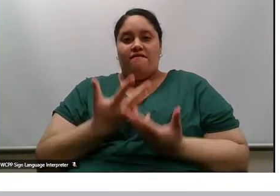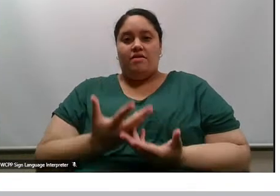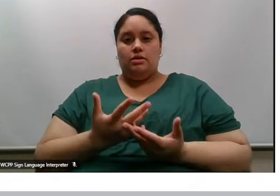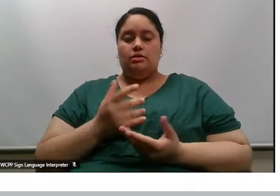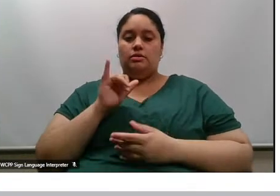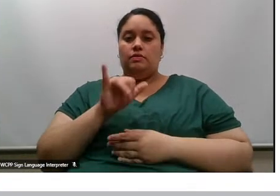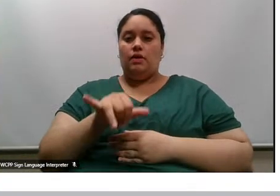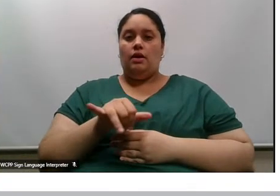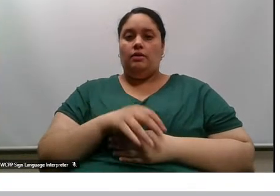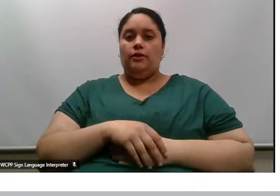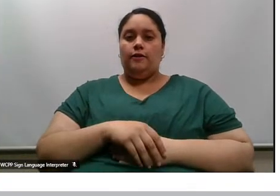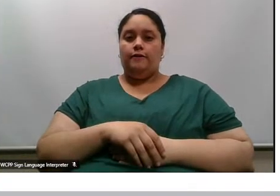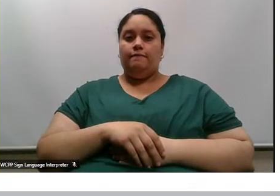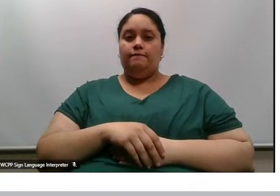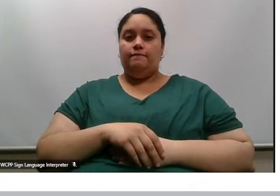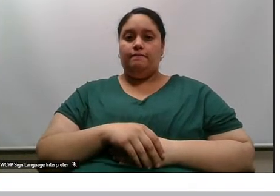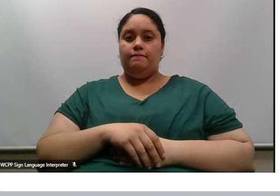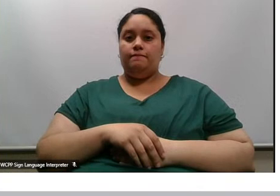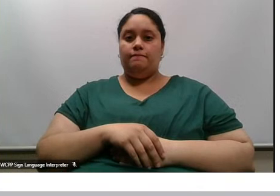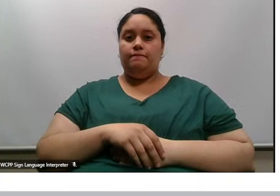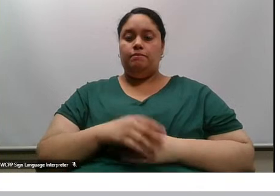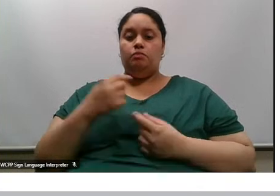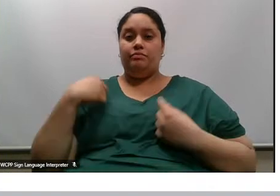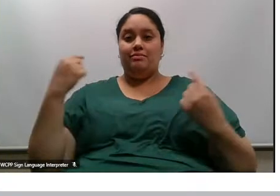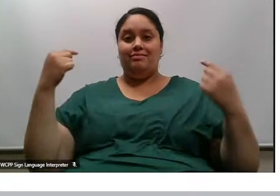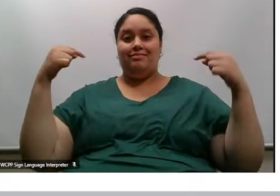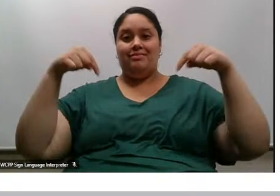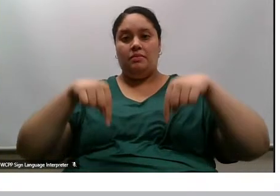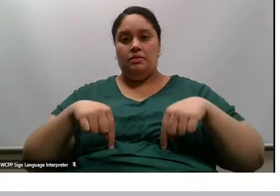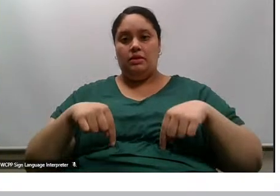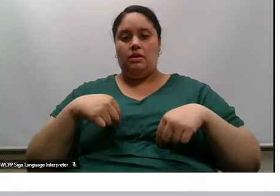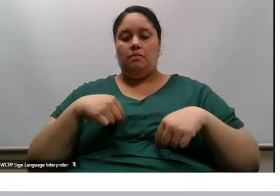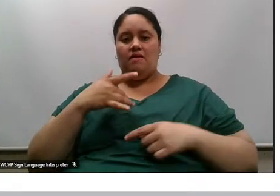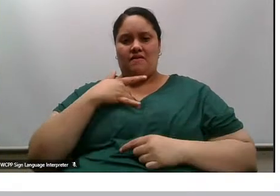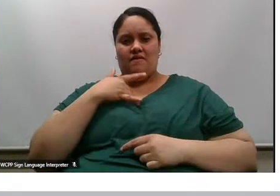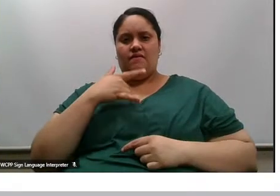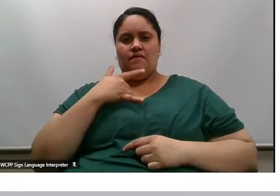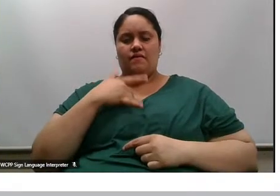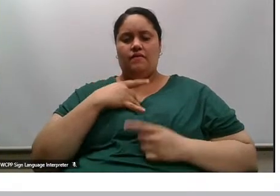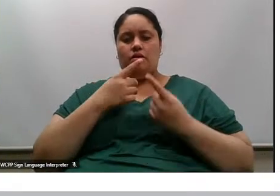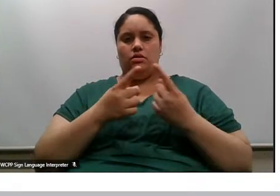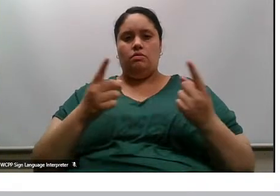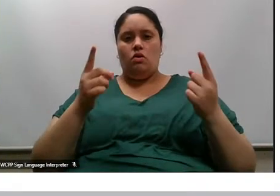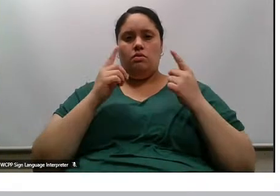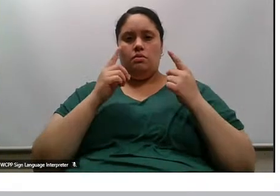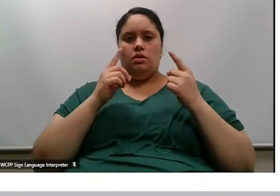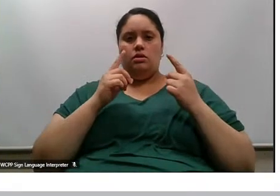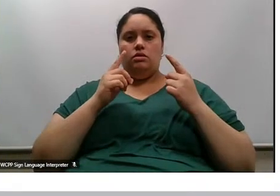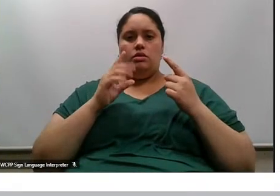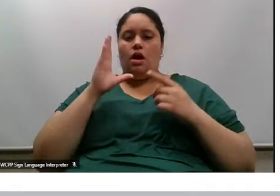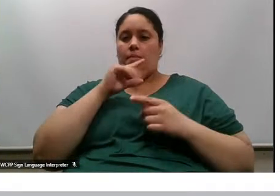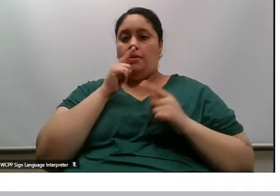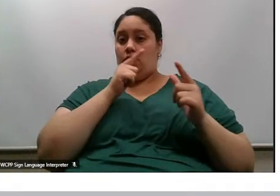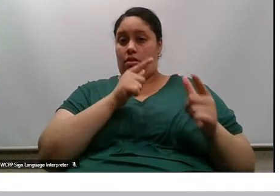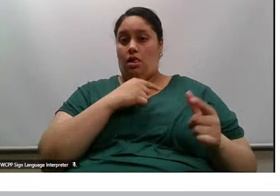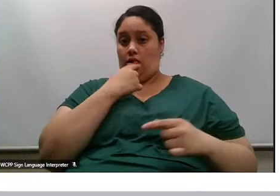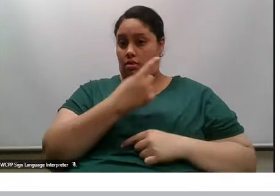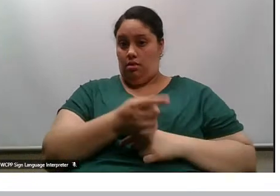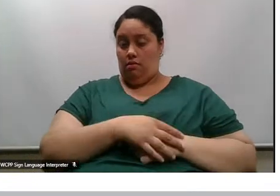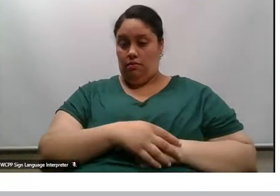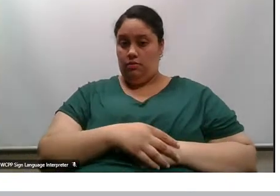is that in coming here, I could sense the department, and you mustn't tell them that I told you